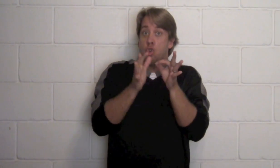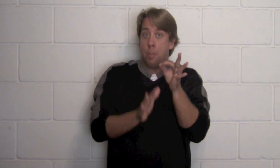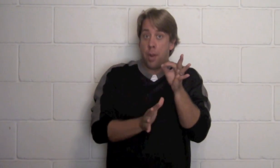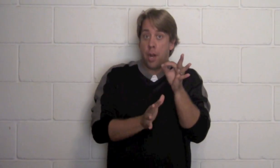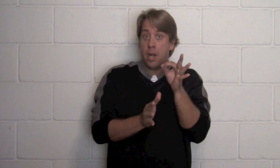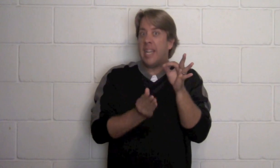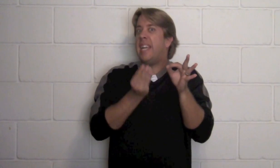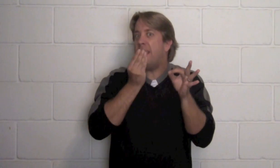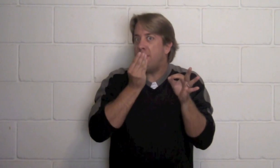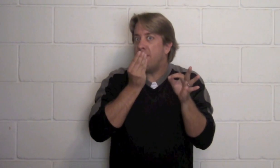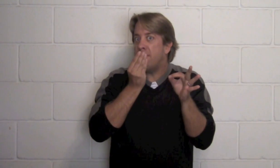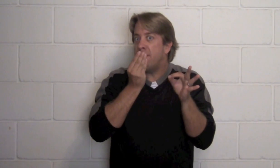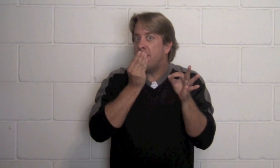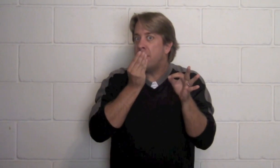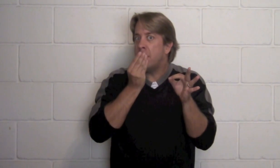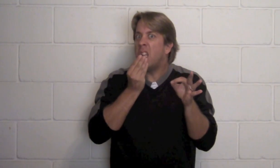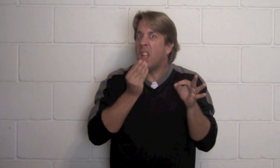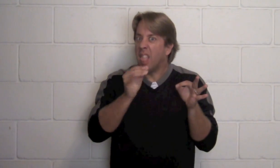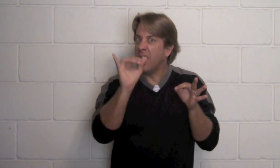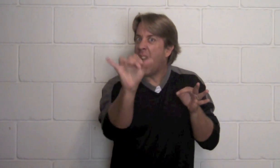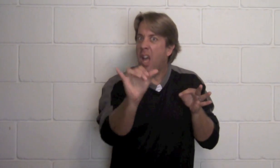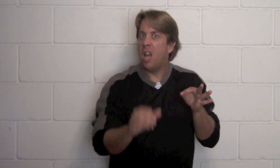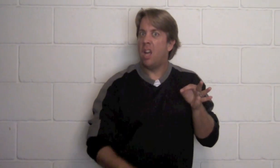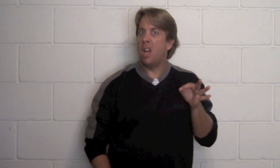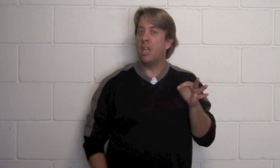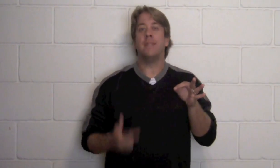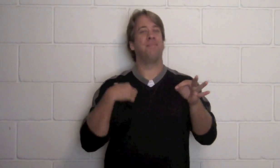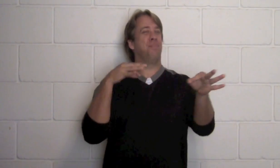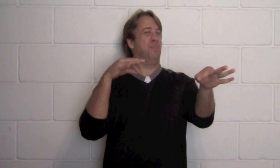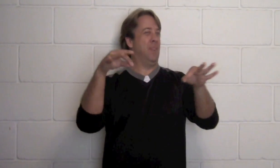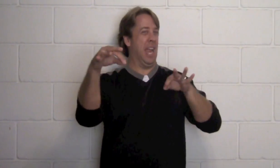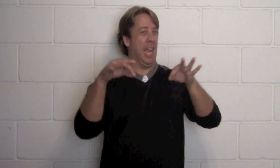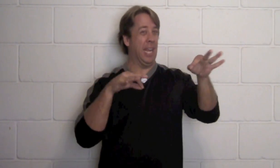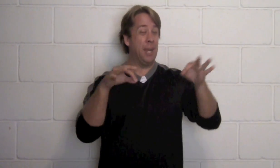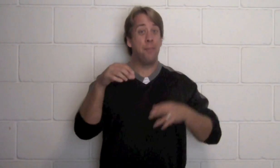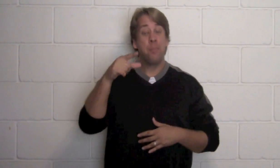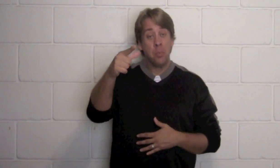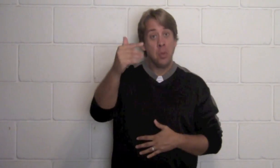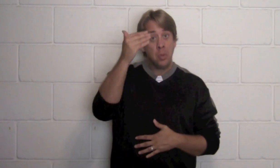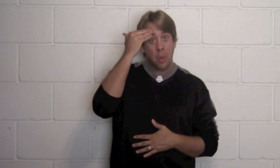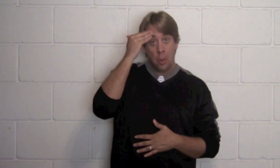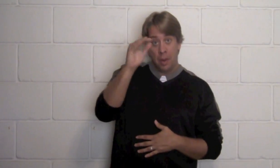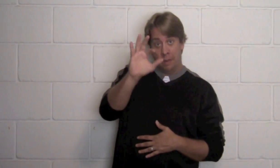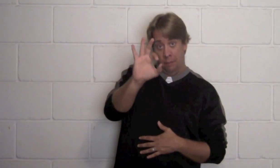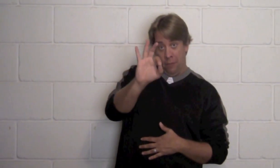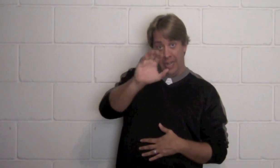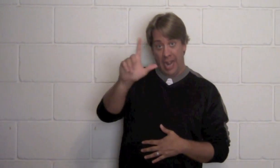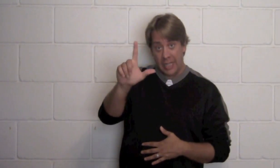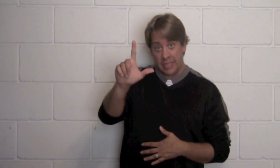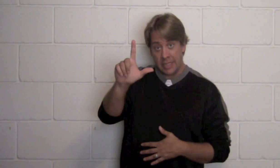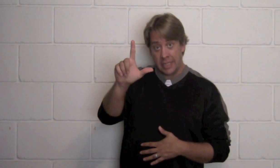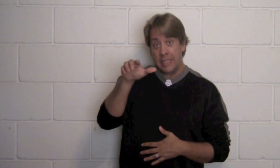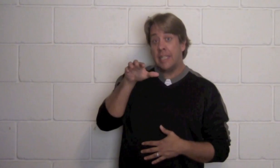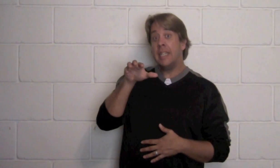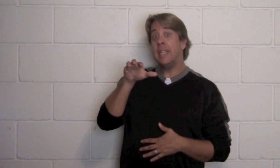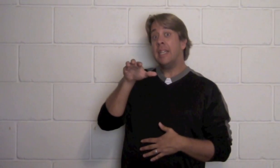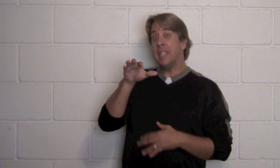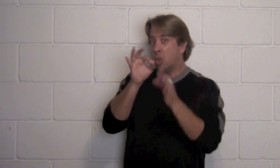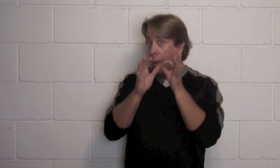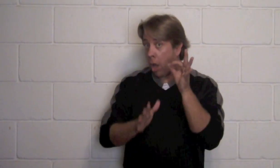Guess, Interpreter, Eat. That's it. Let me explain. As a freelance